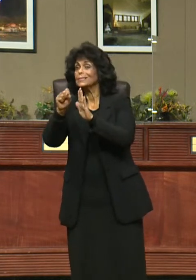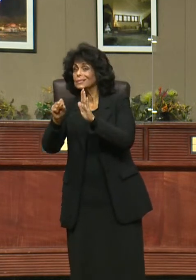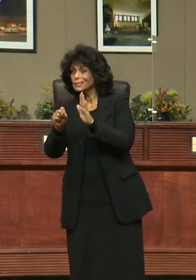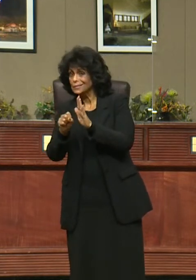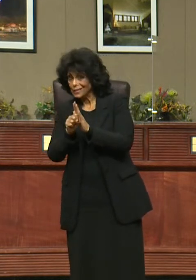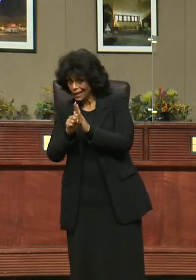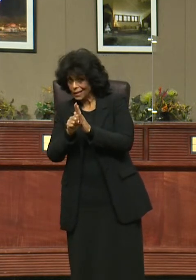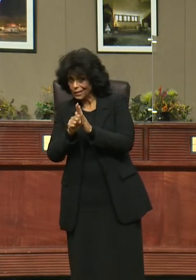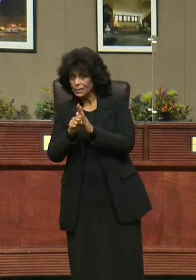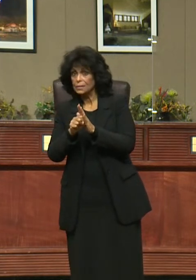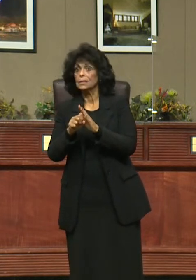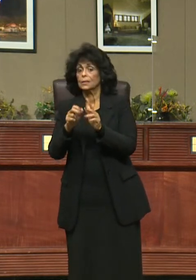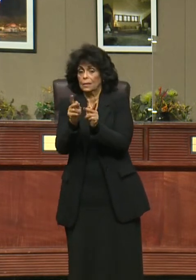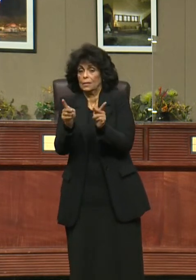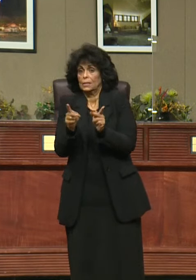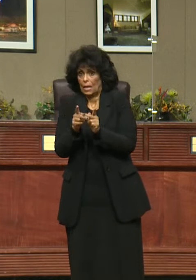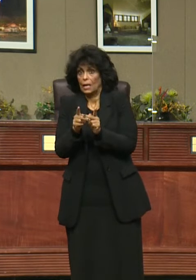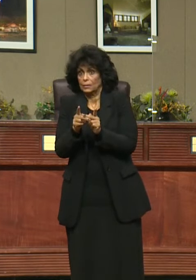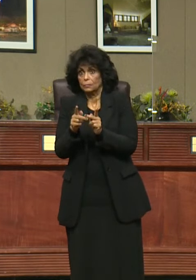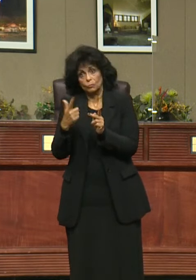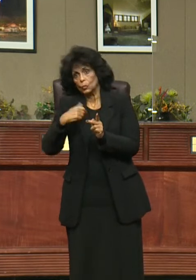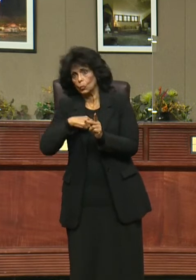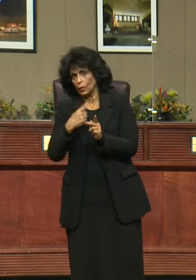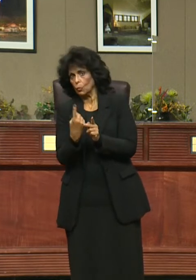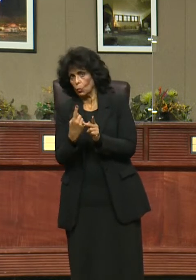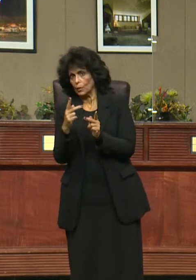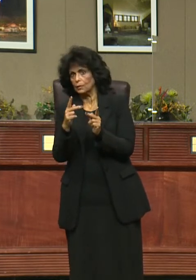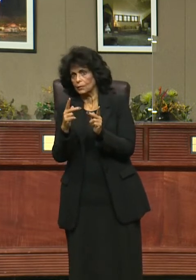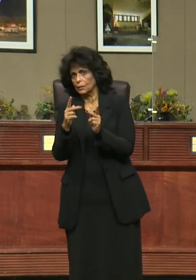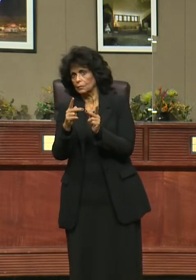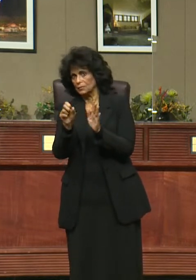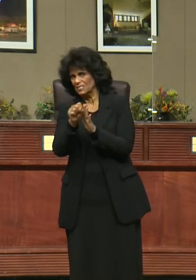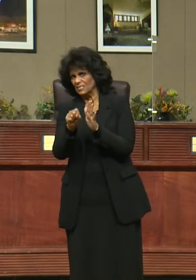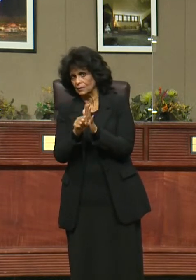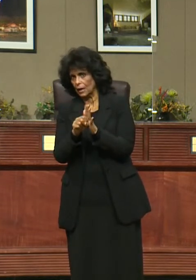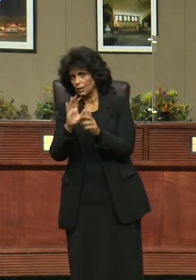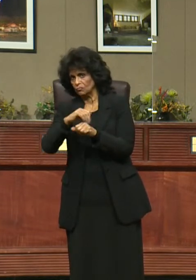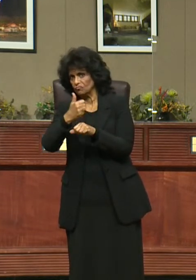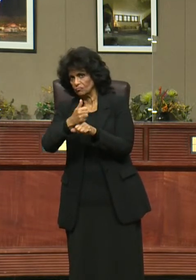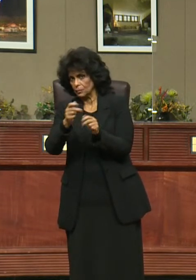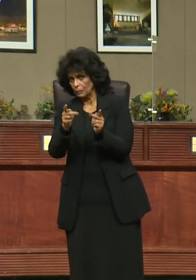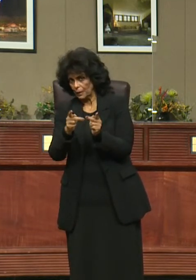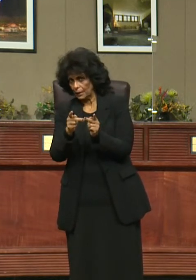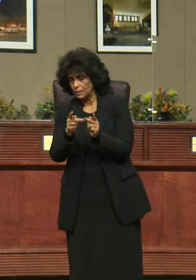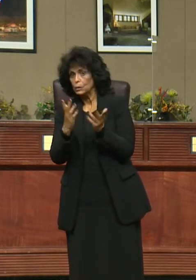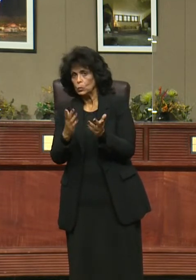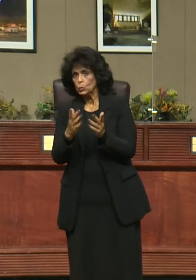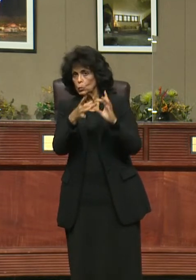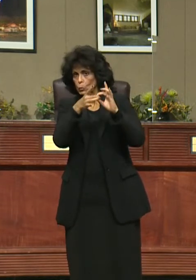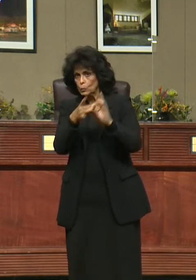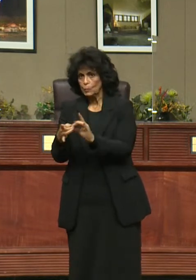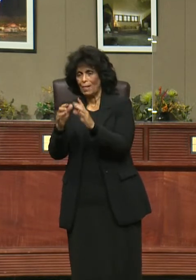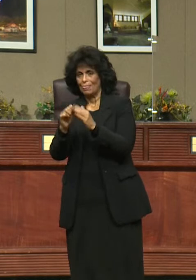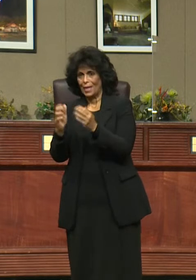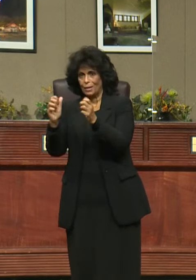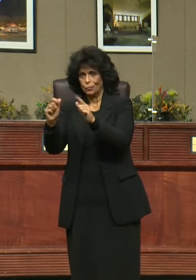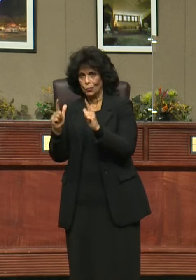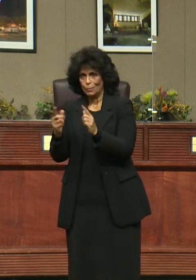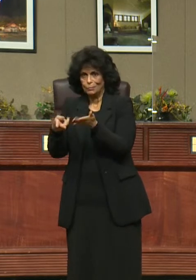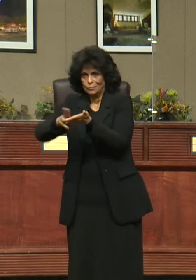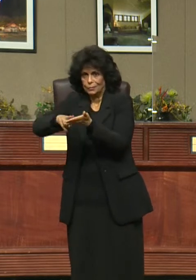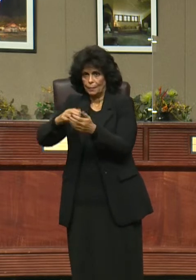those state-sponsored sites, to go into that platform. It is not